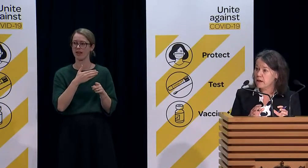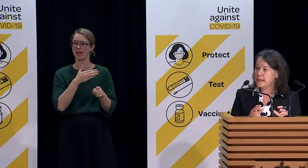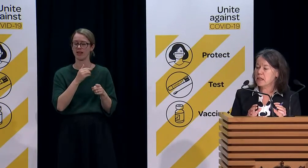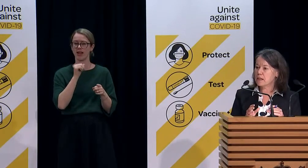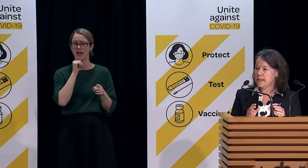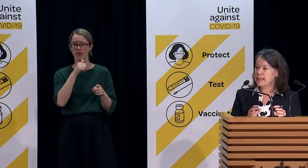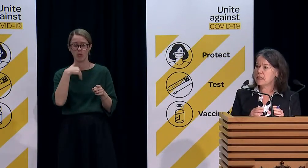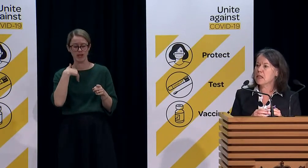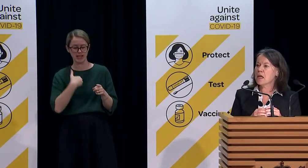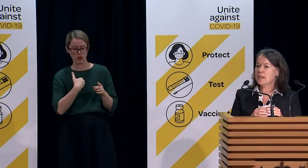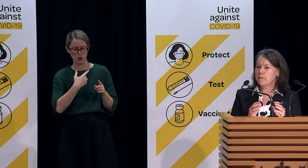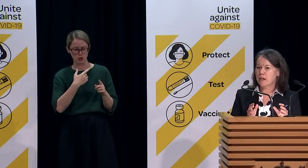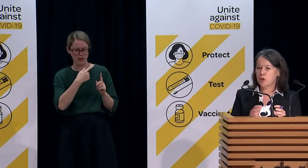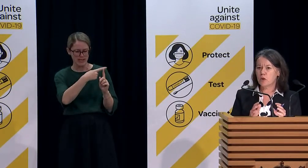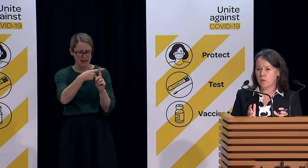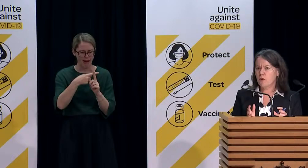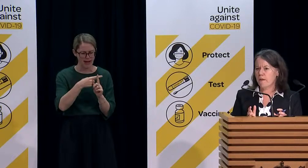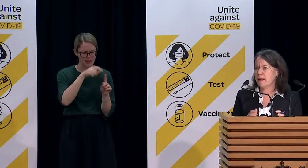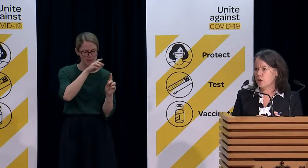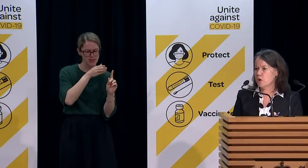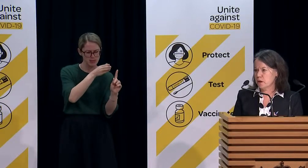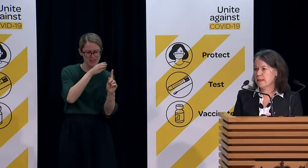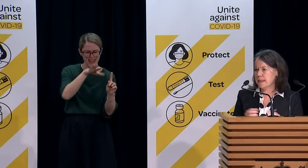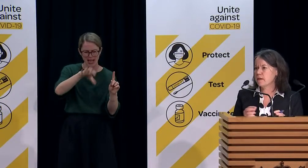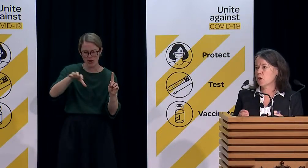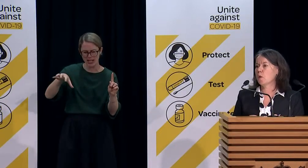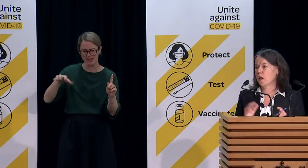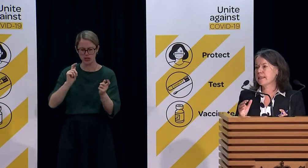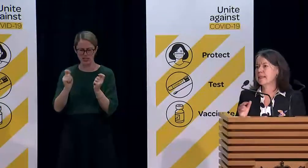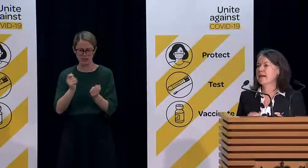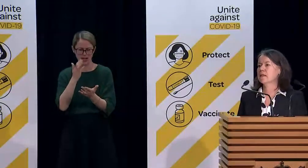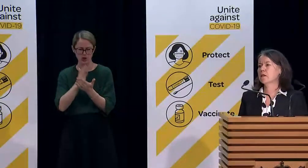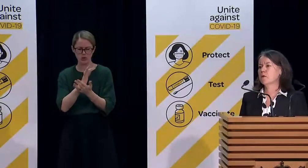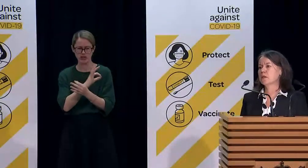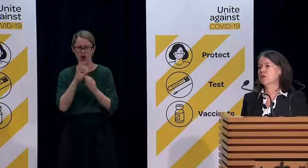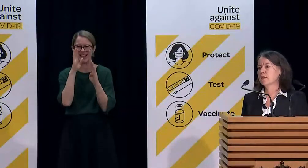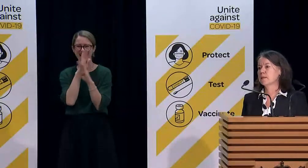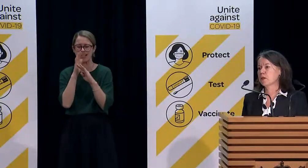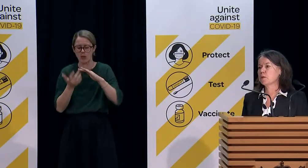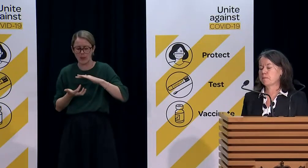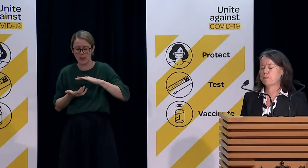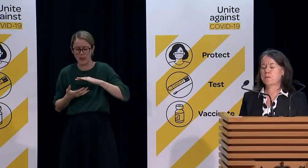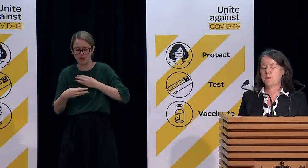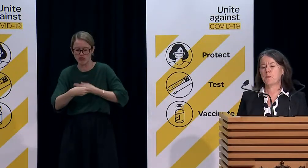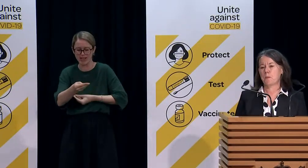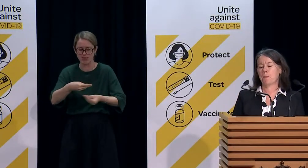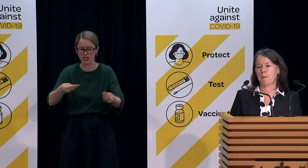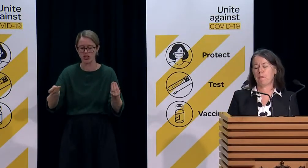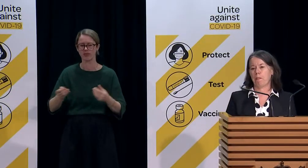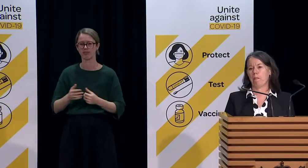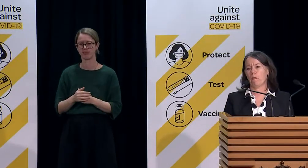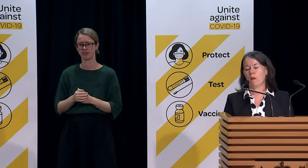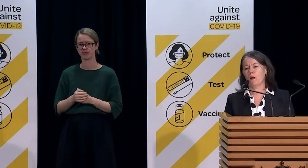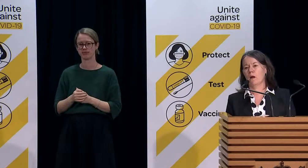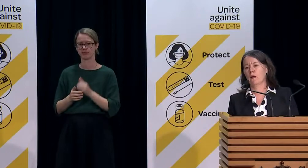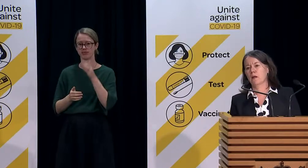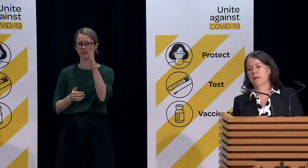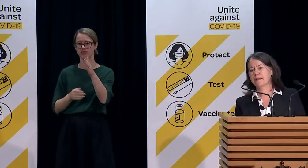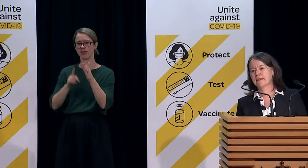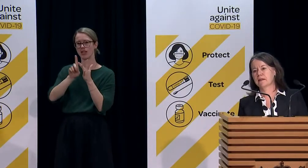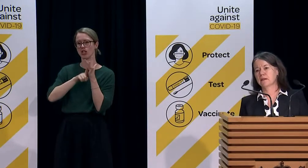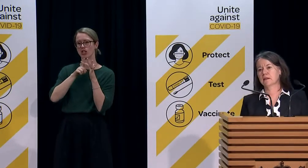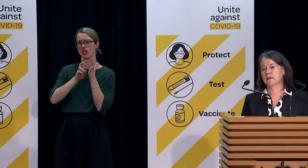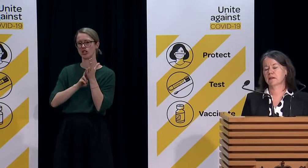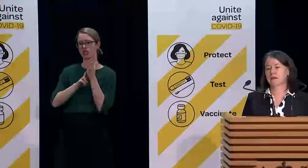to target our testing to make sure that we've got that assurance that there's no undetected community transmission. Just back to